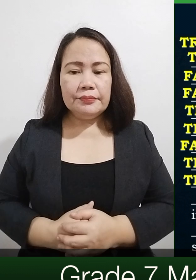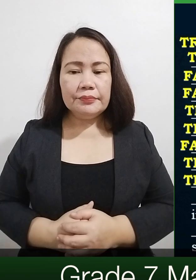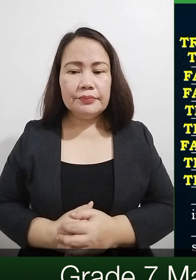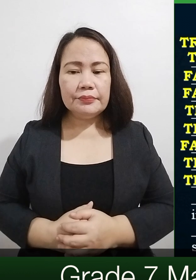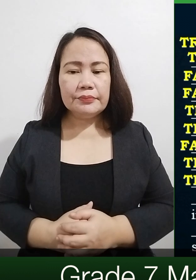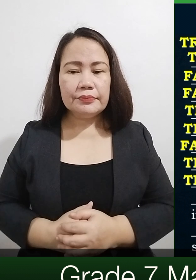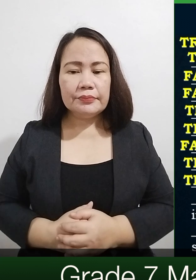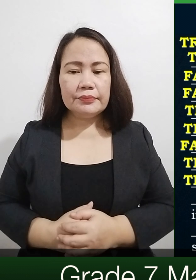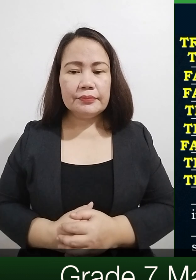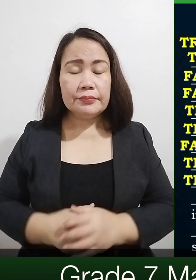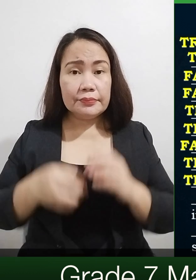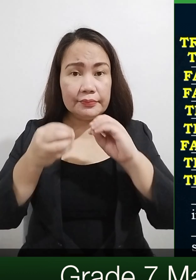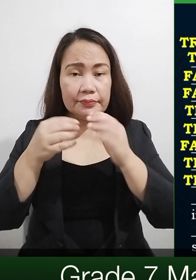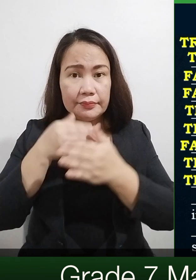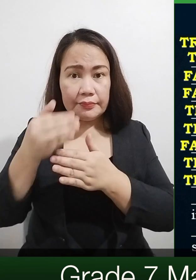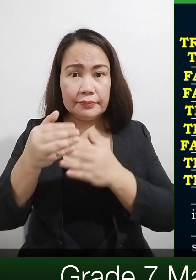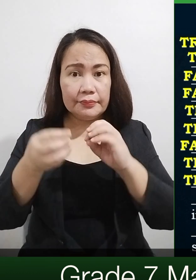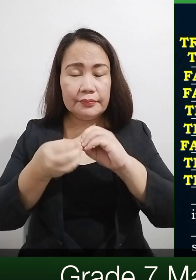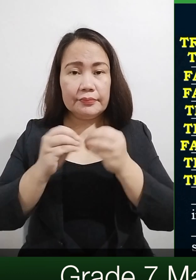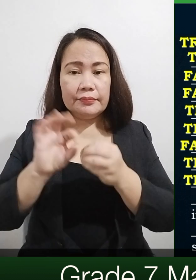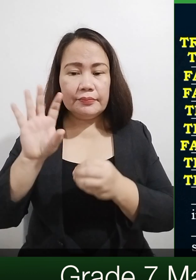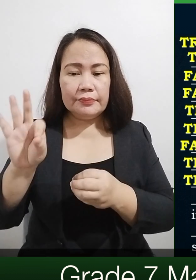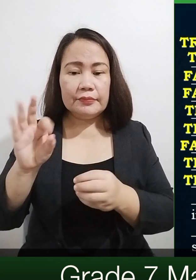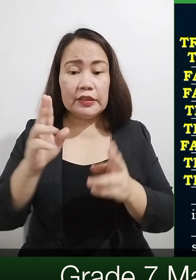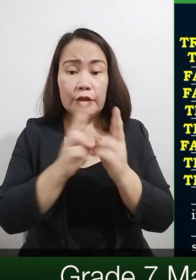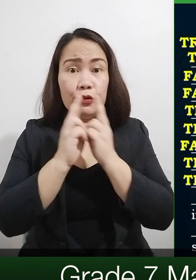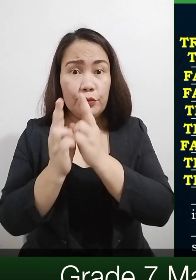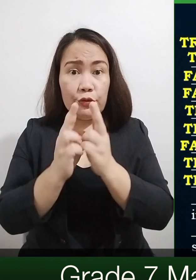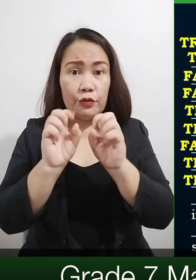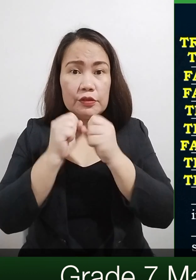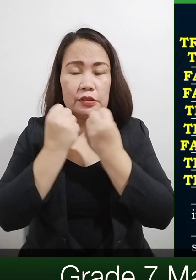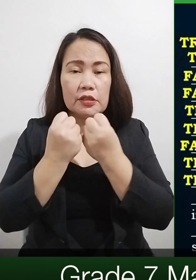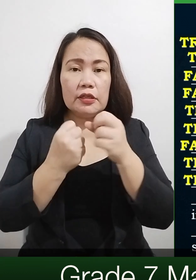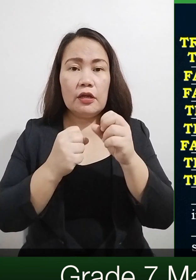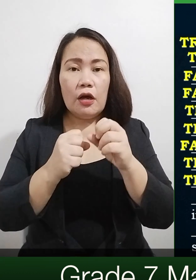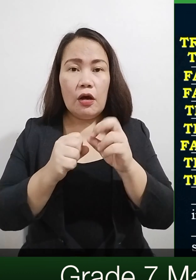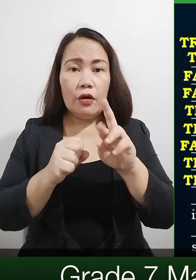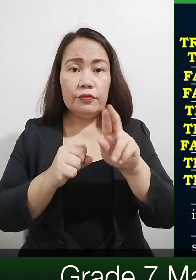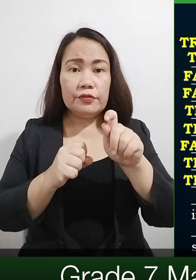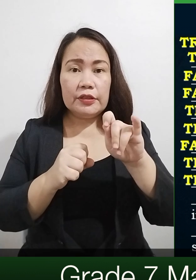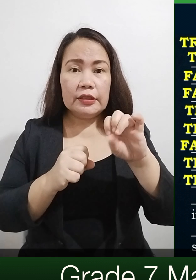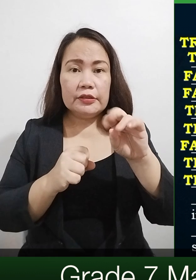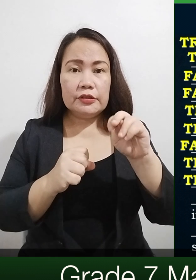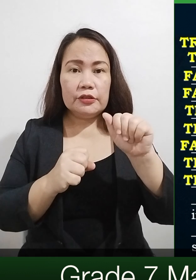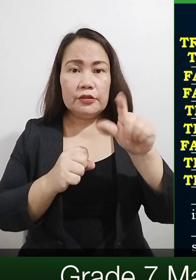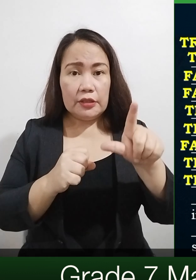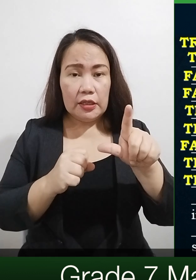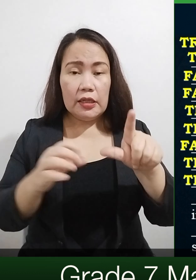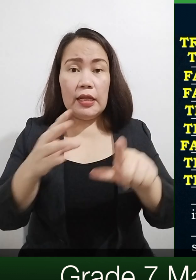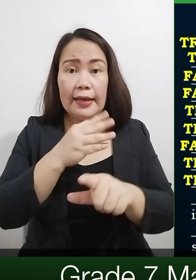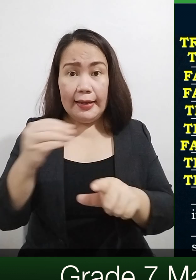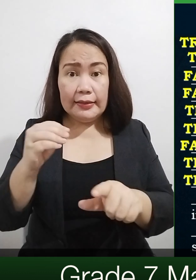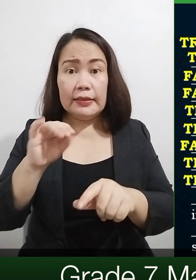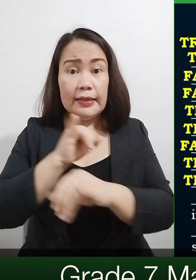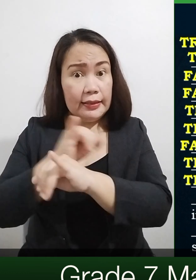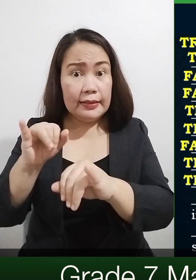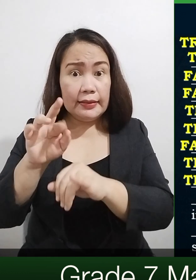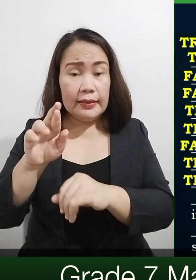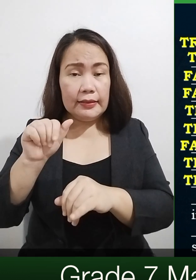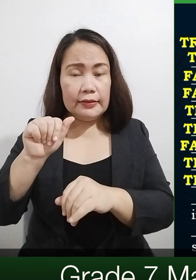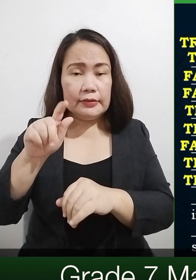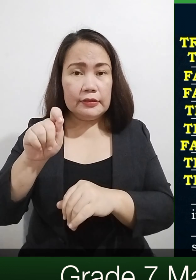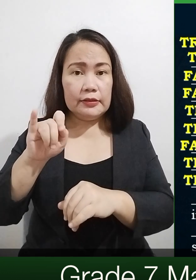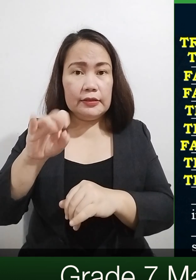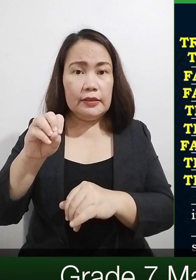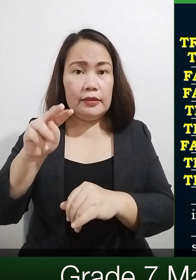Okay, ayun. And then next, number 9, the union of the set of rational numbers and the set of irrational number is